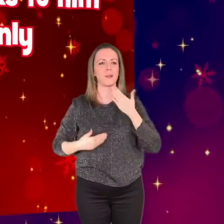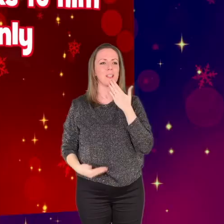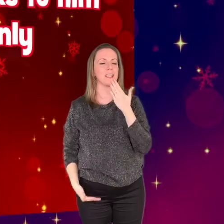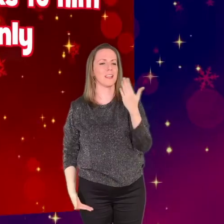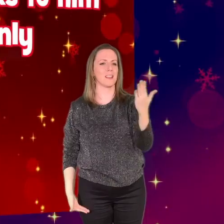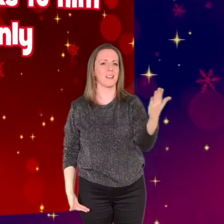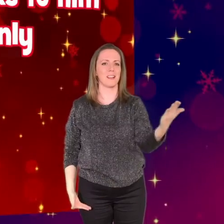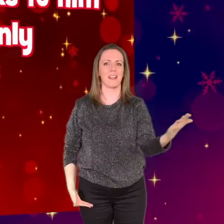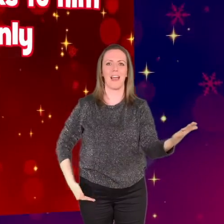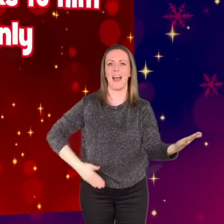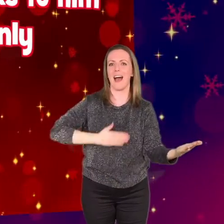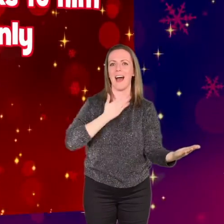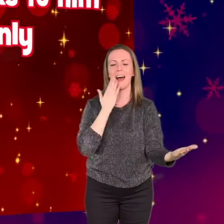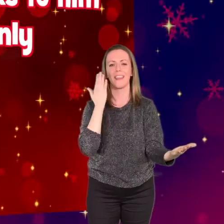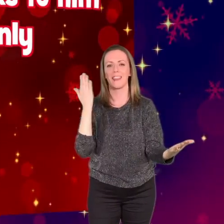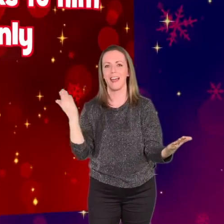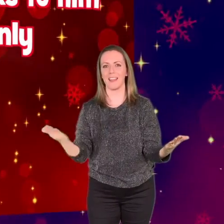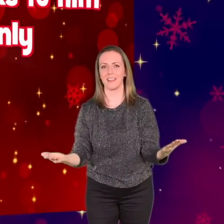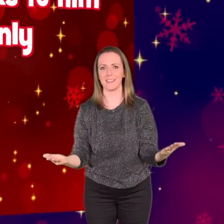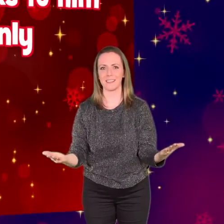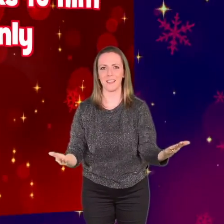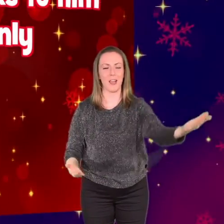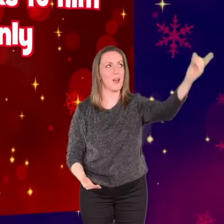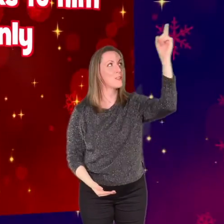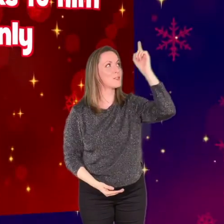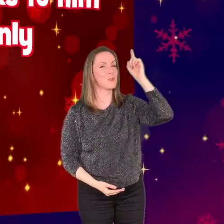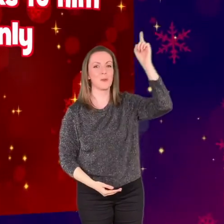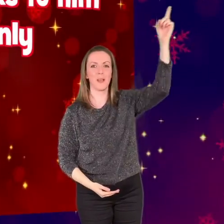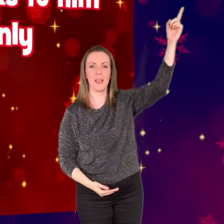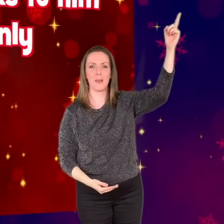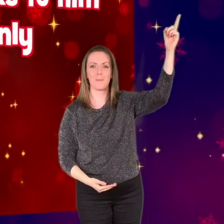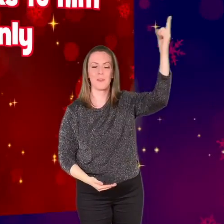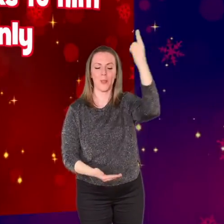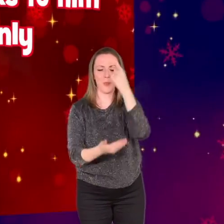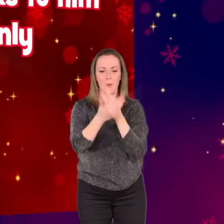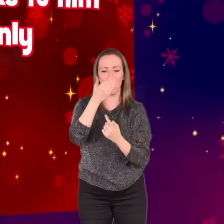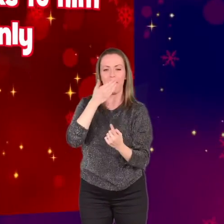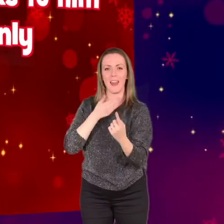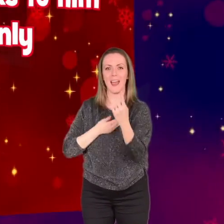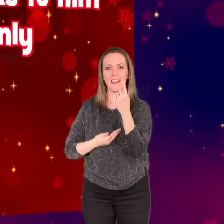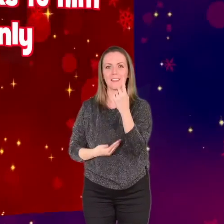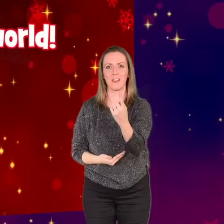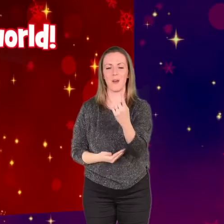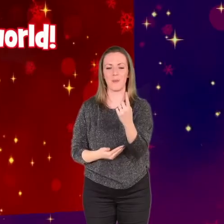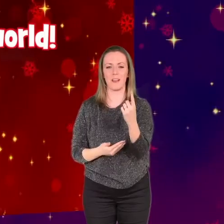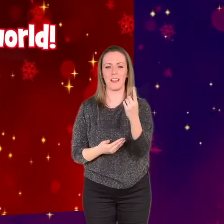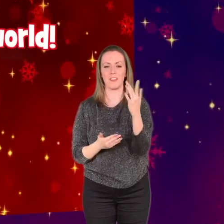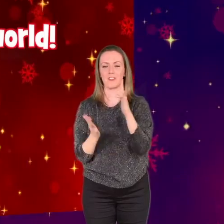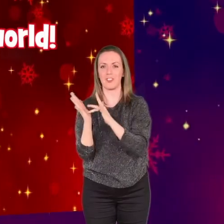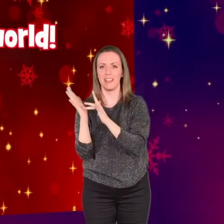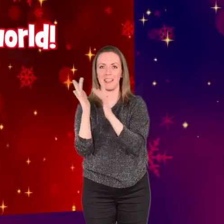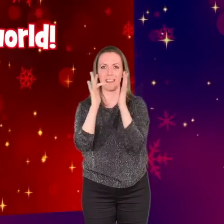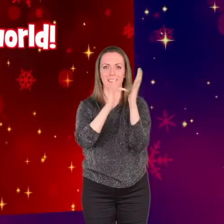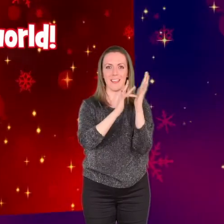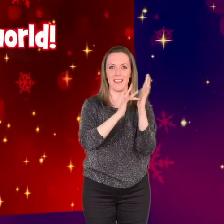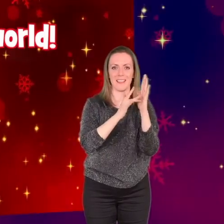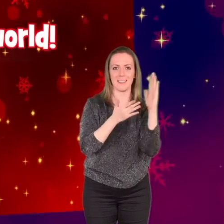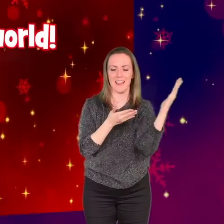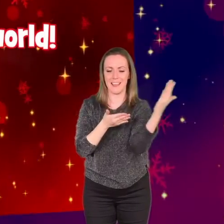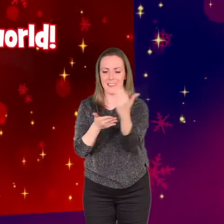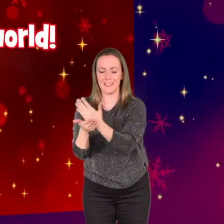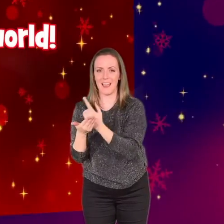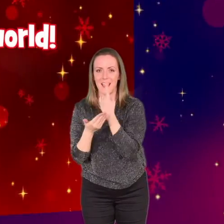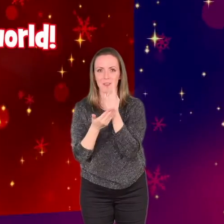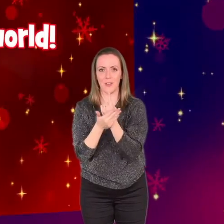we'll bring our thanks to him the one and only jesus